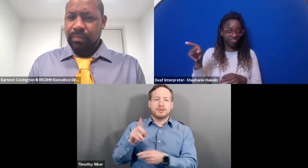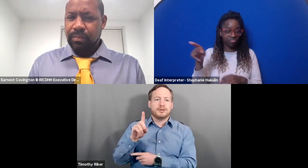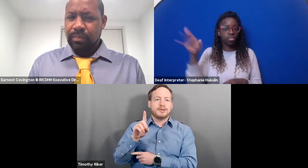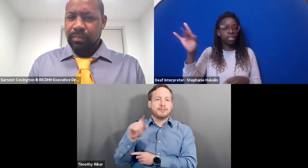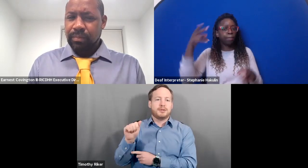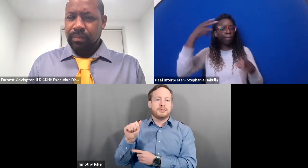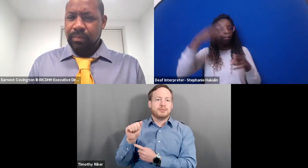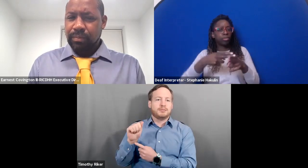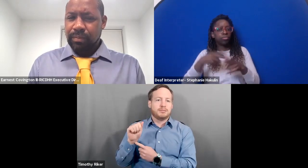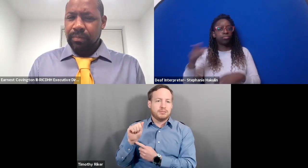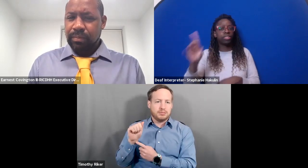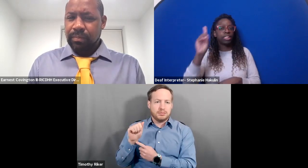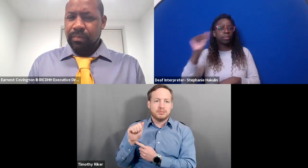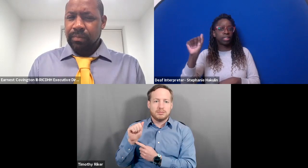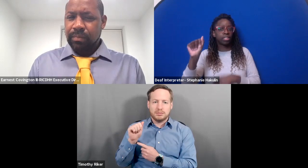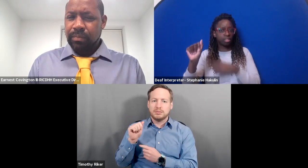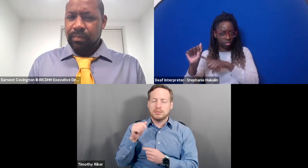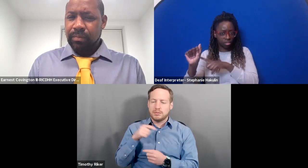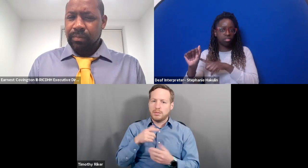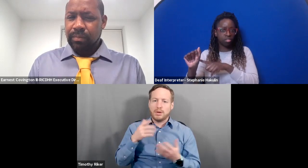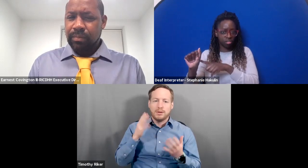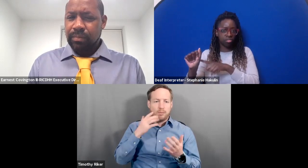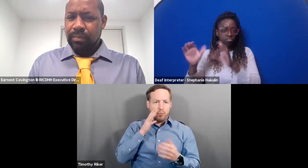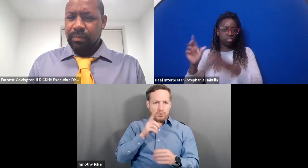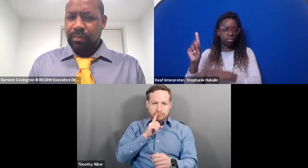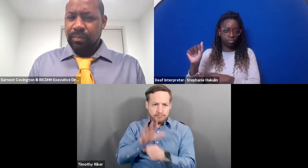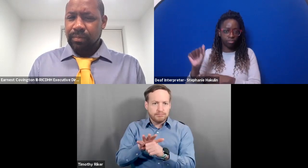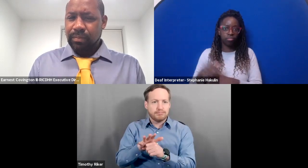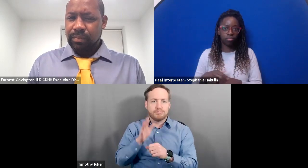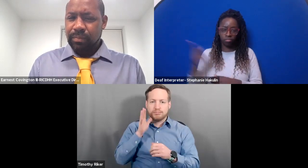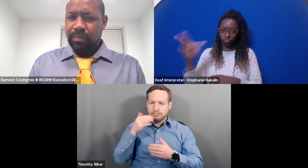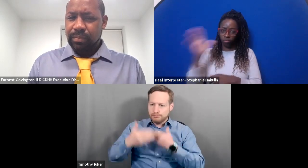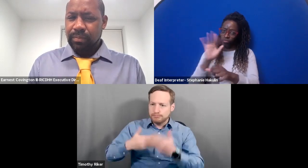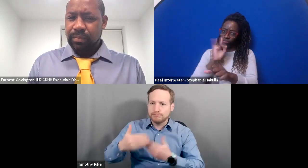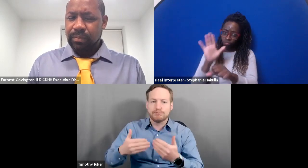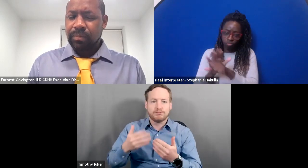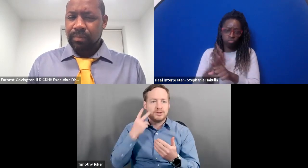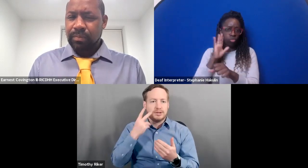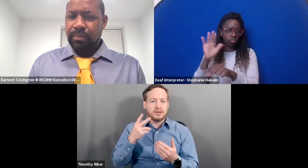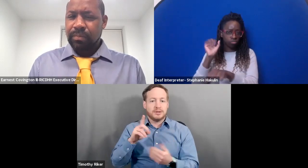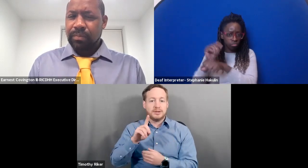acceptance speech, he actually mentioned disabilities during that speech that Saturday night.